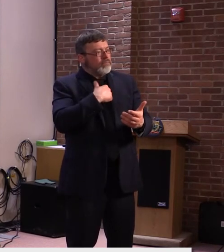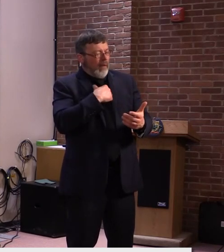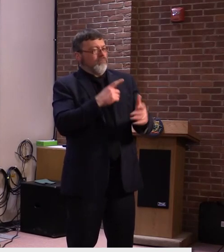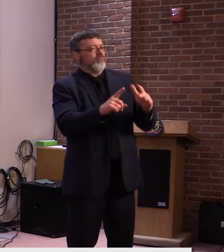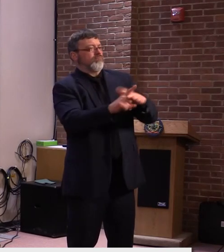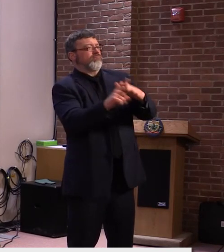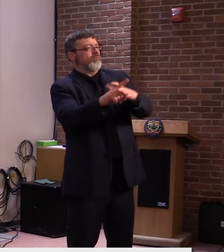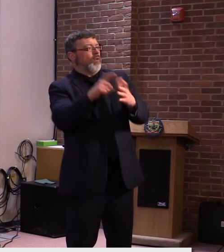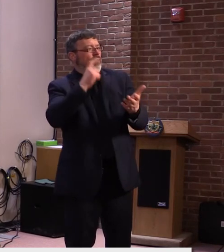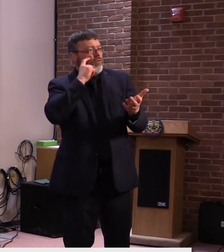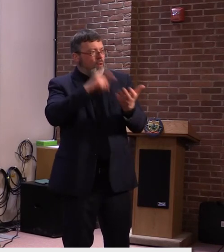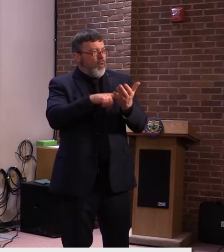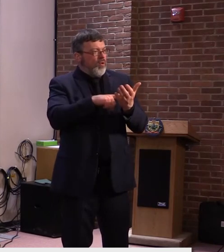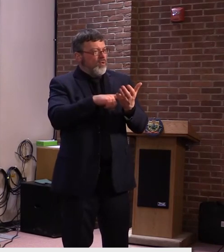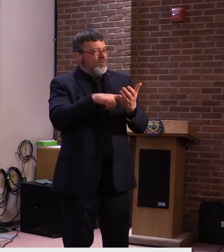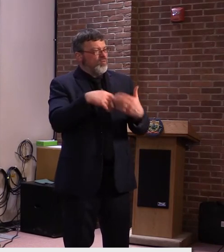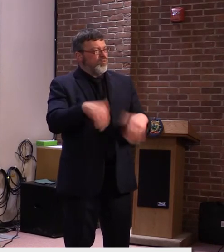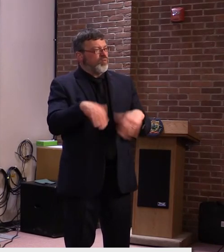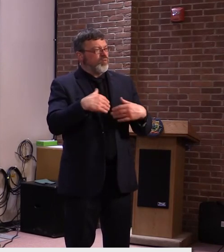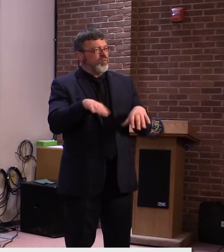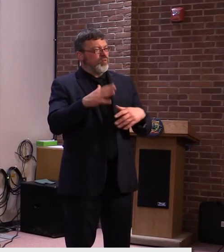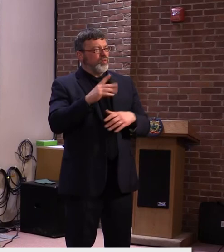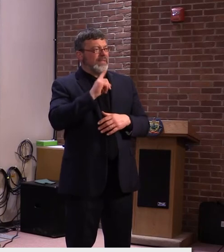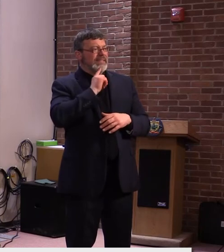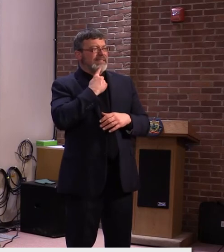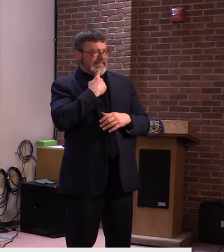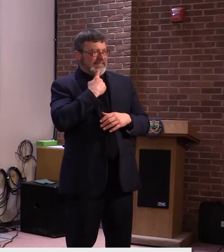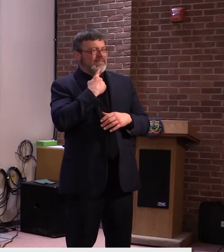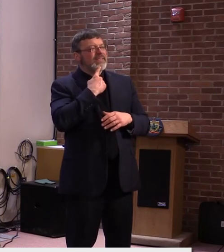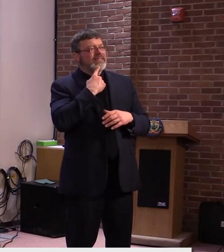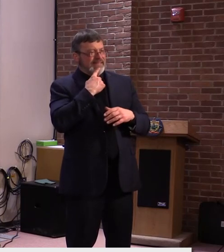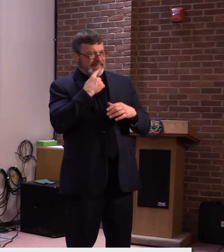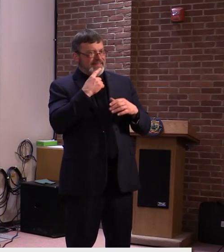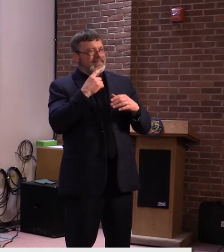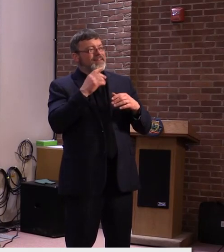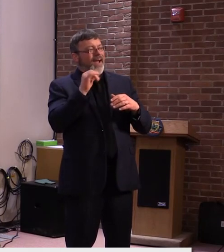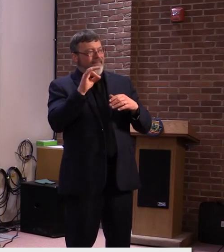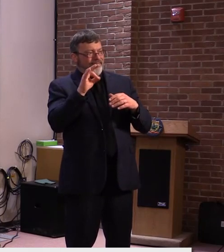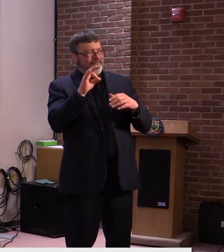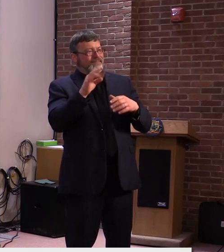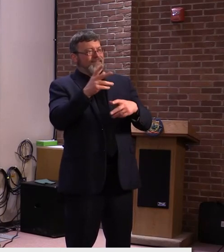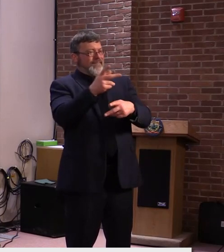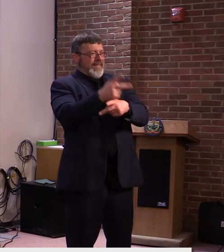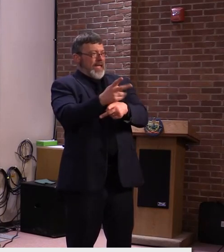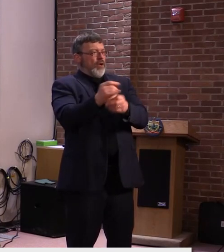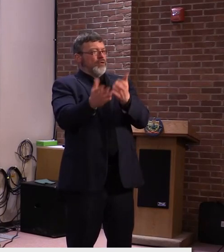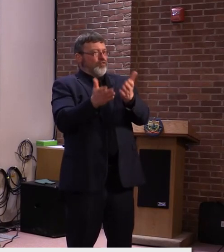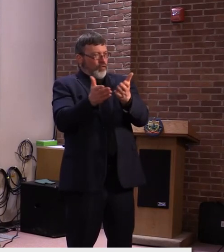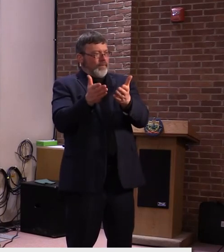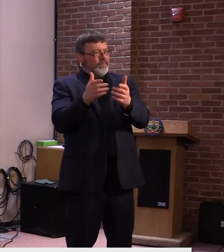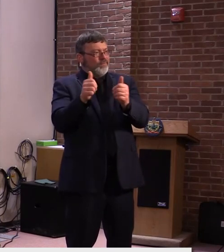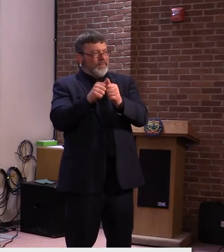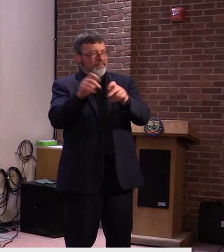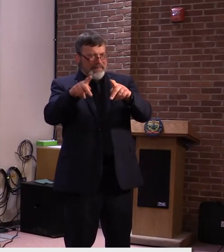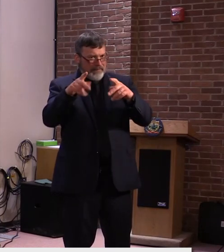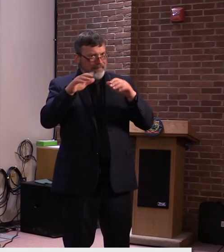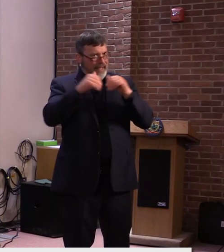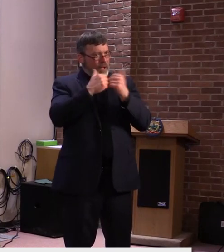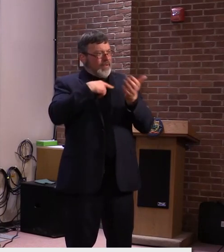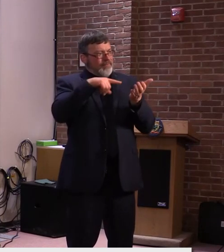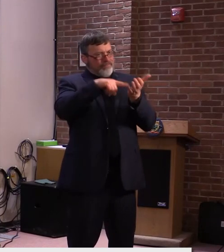this is a serious component of the care and services that we should be evaluating and looking at in Vermont. And we